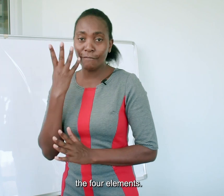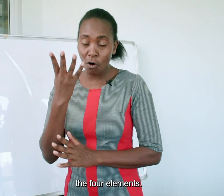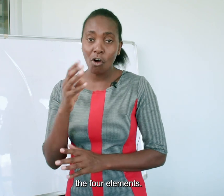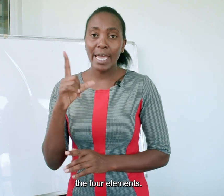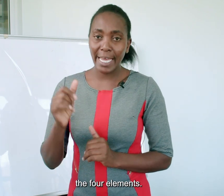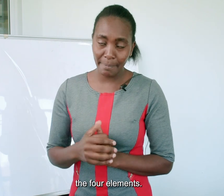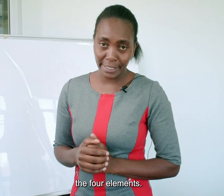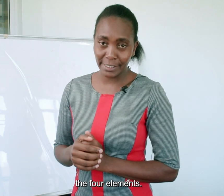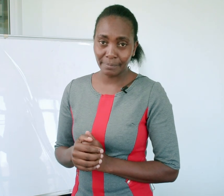four elements.